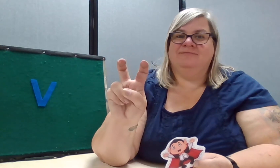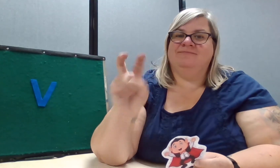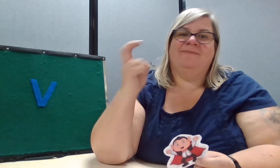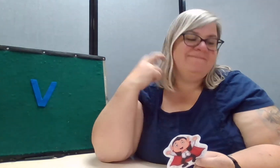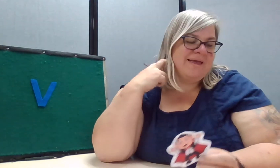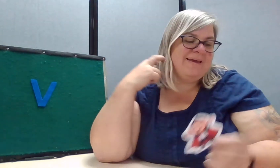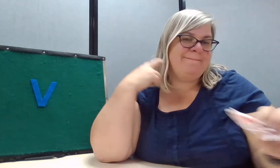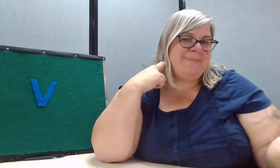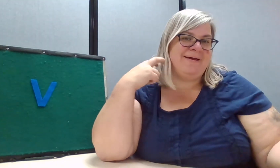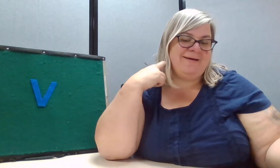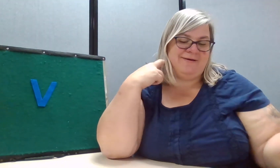Vampire.